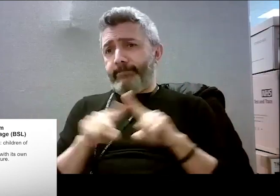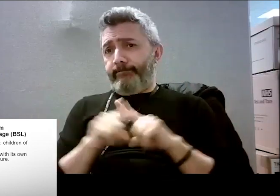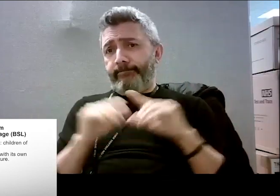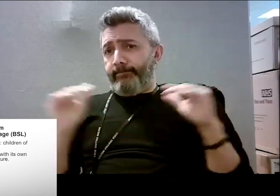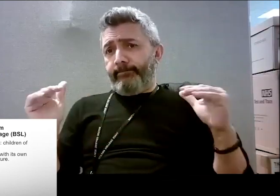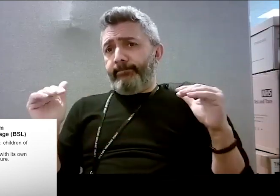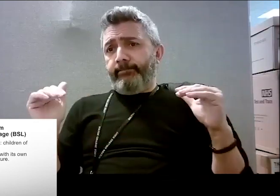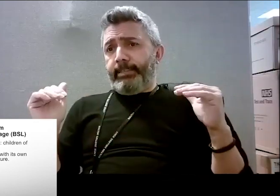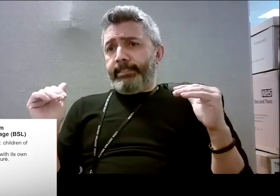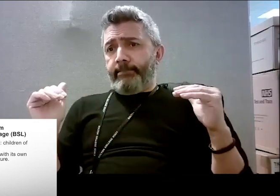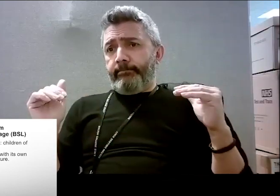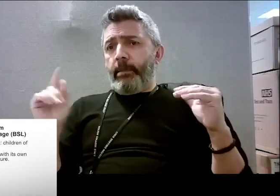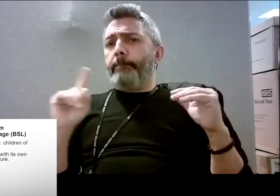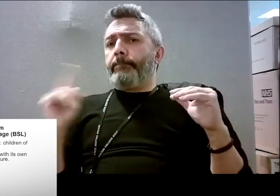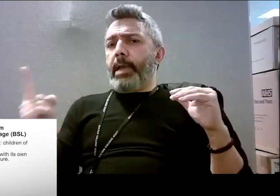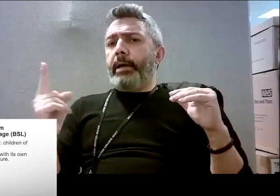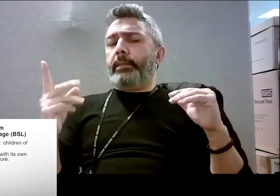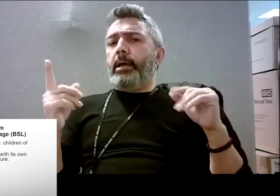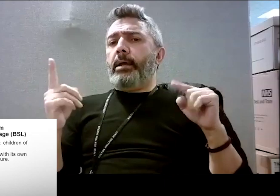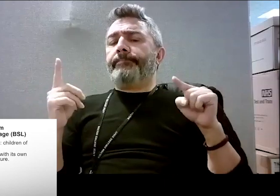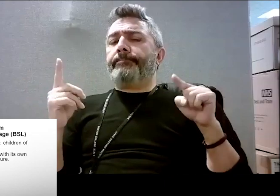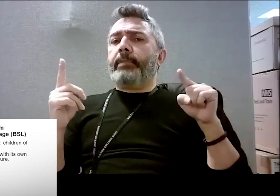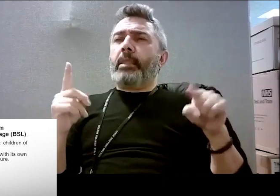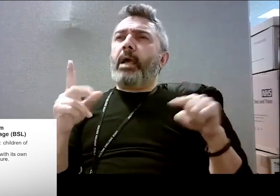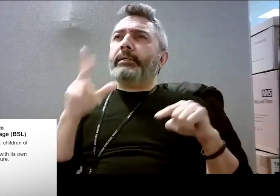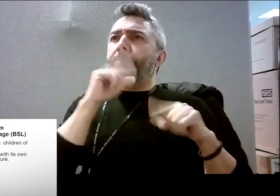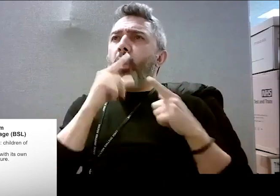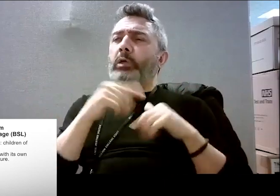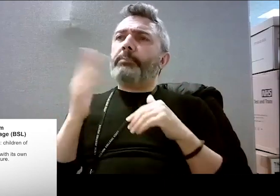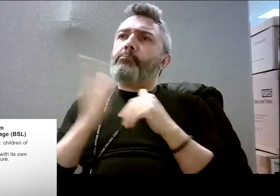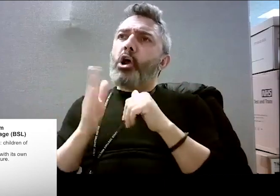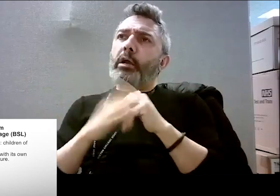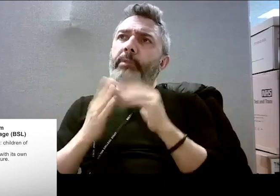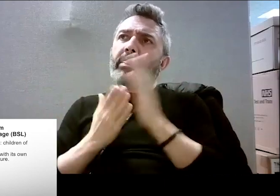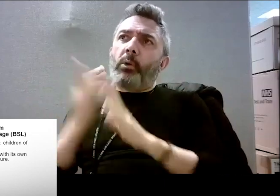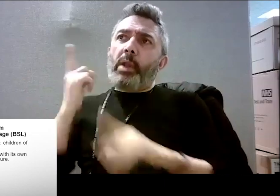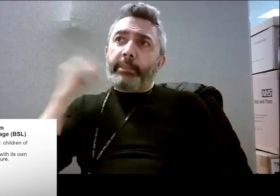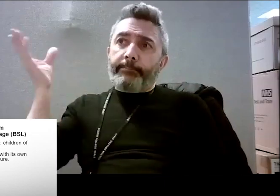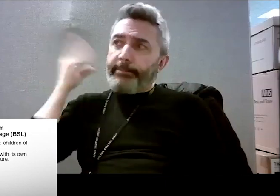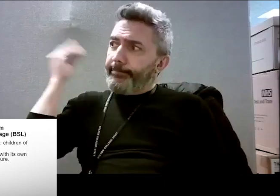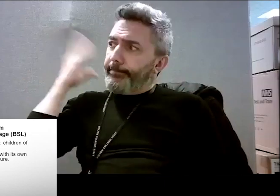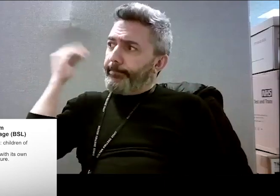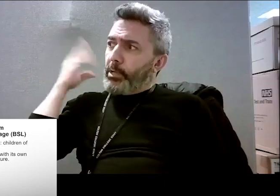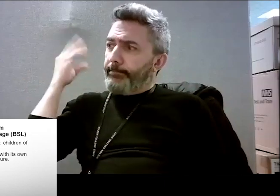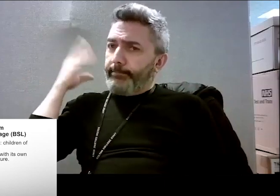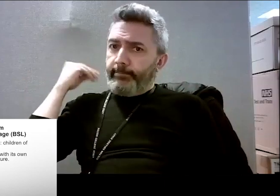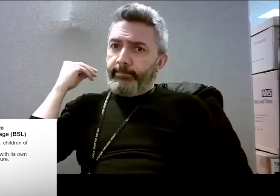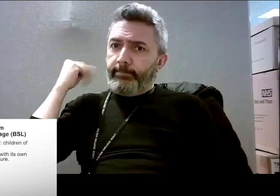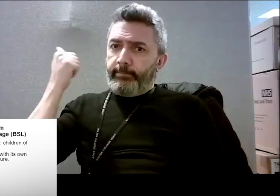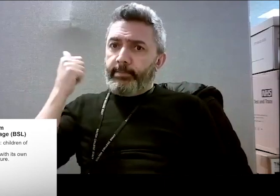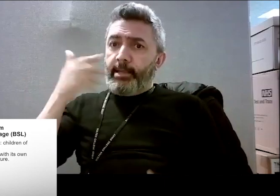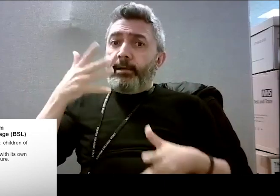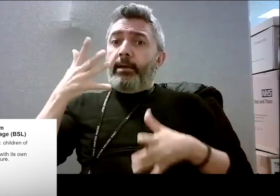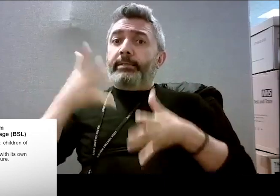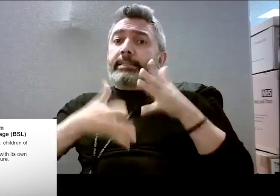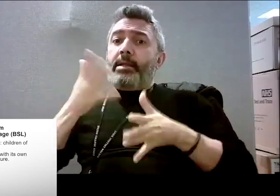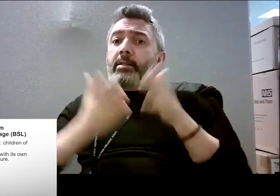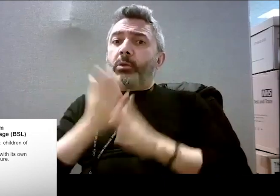as English has its own grammar and syntax and structure. But spoken